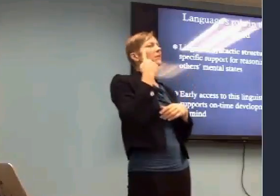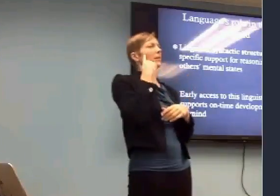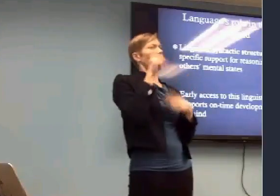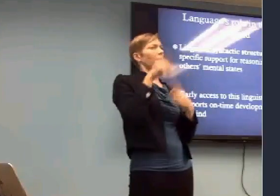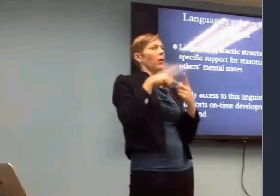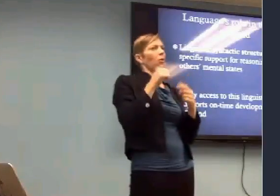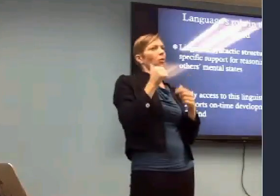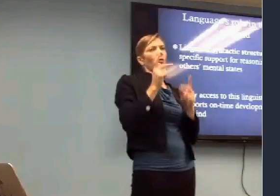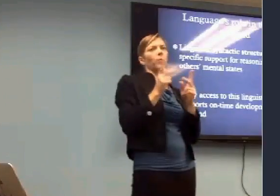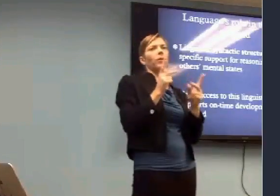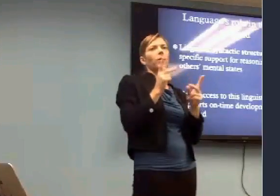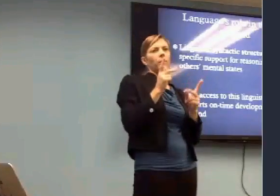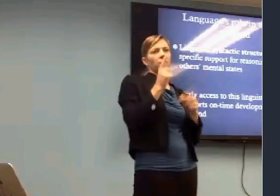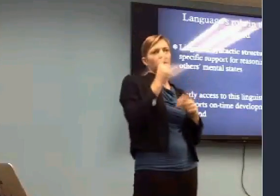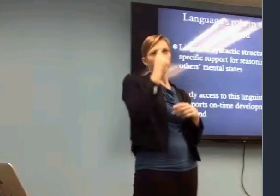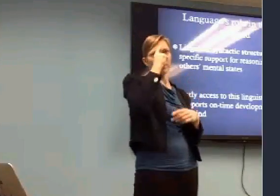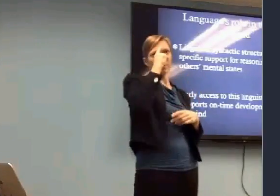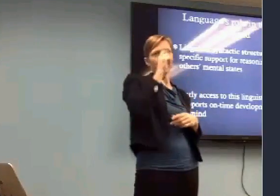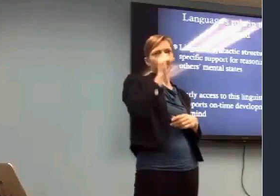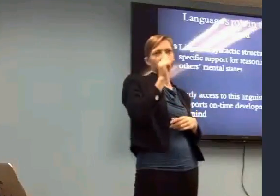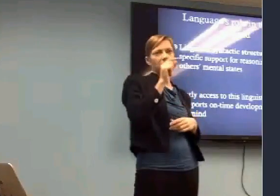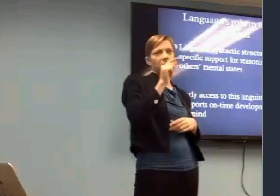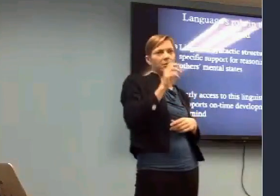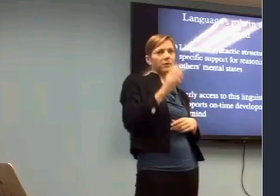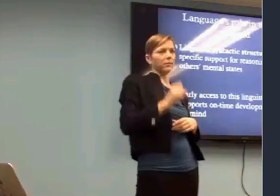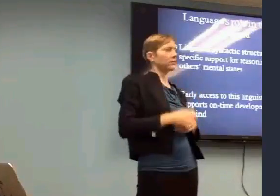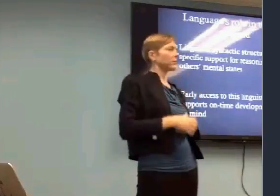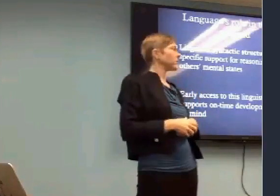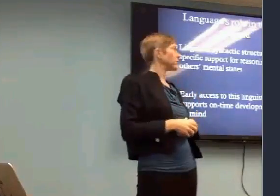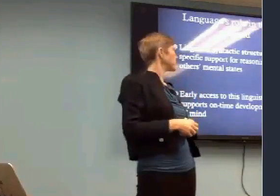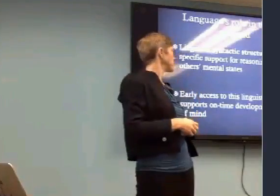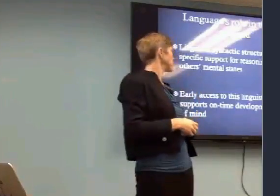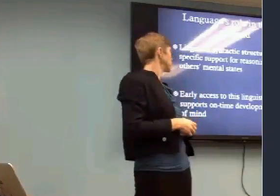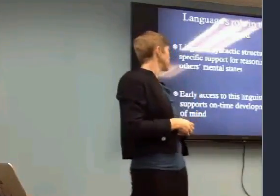for reasoning about other people's mental states.